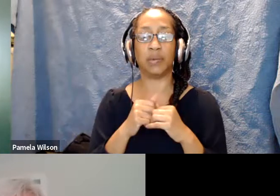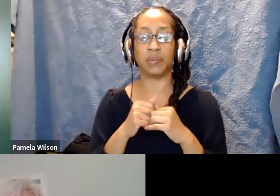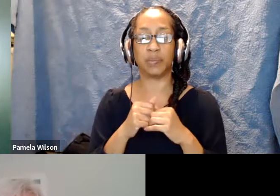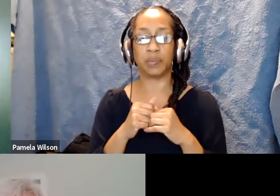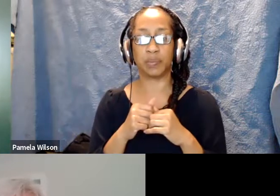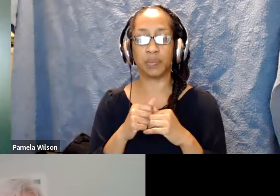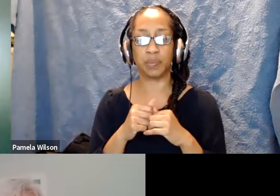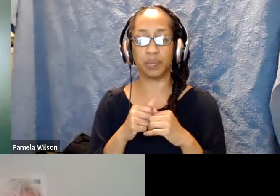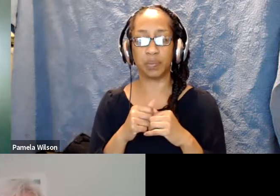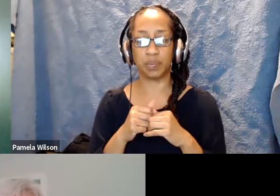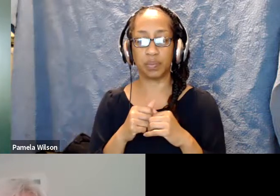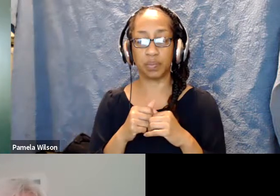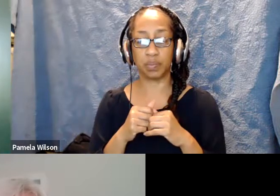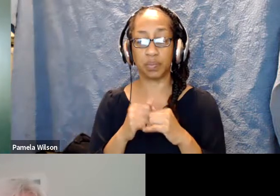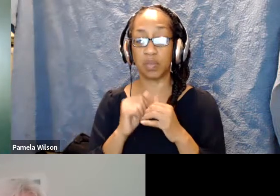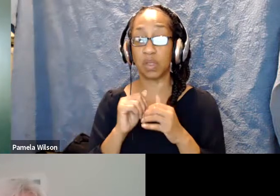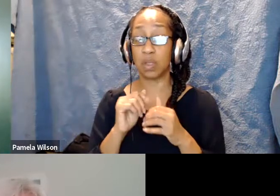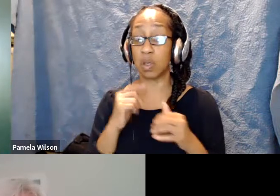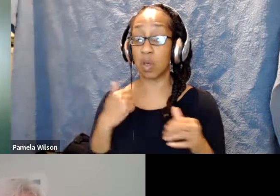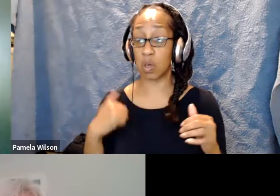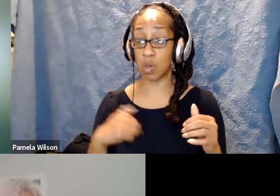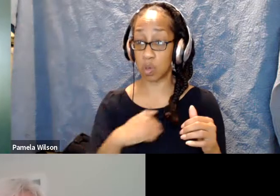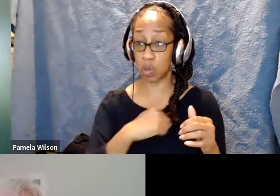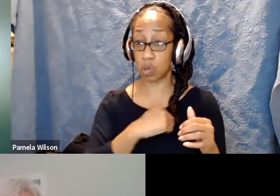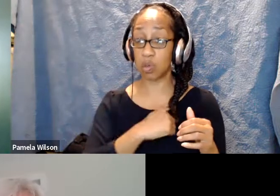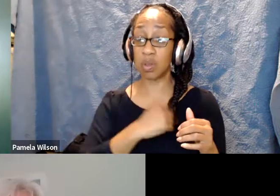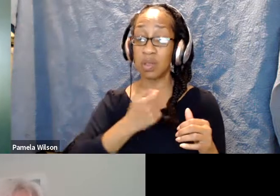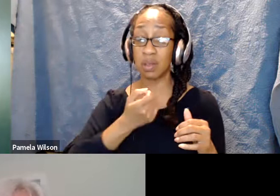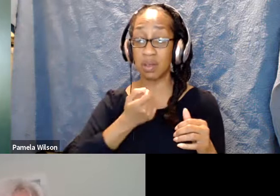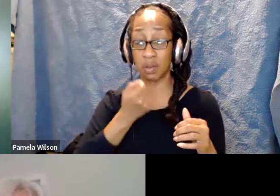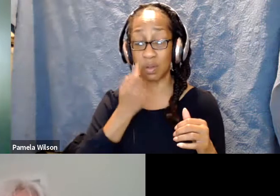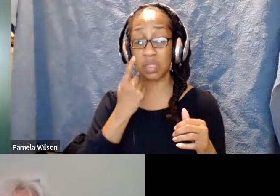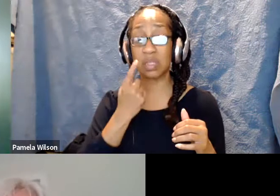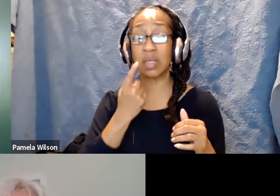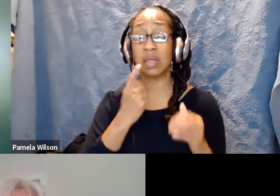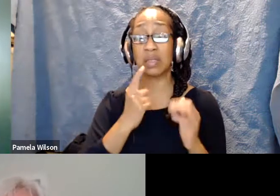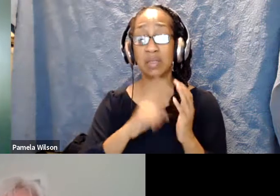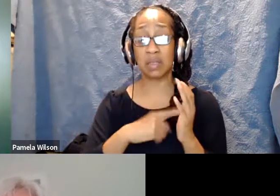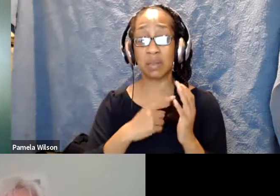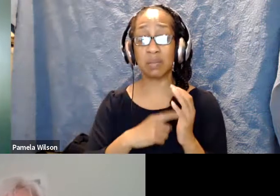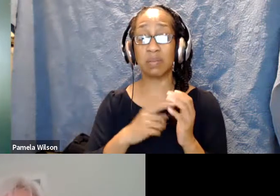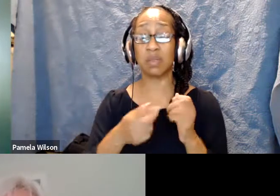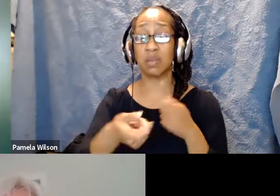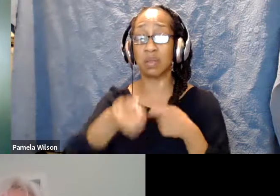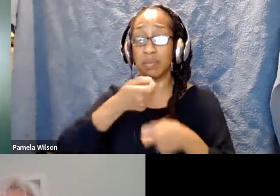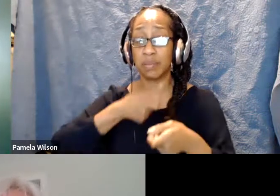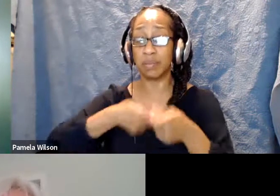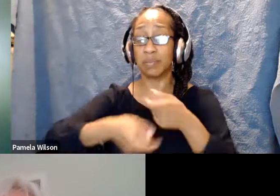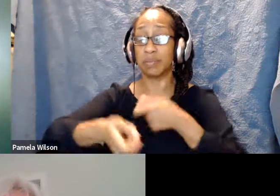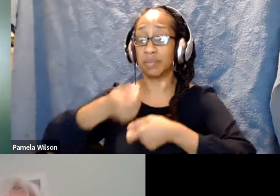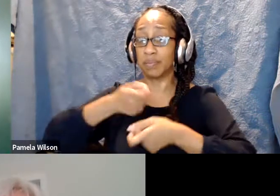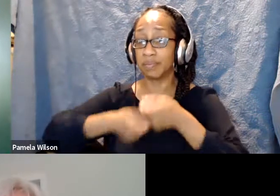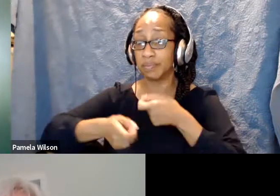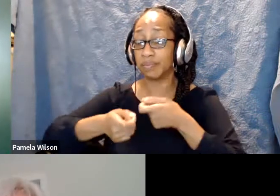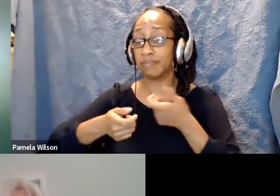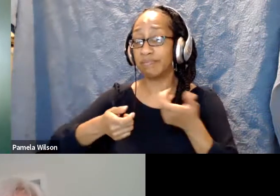We all understand that there is turnover in our agencies, whether it's in their